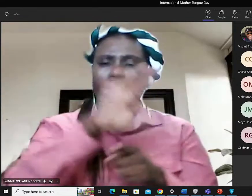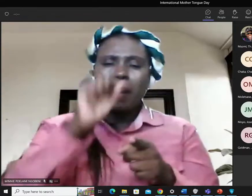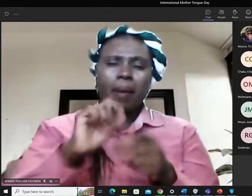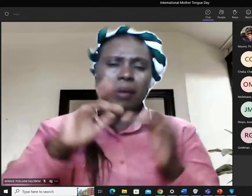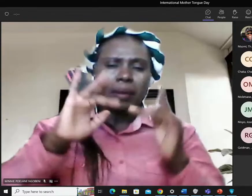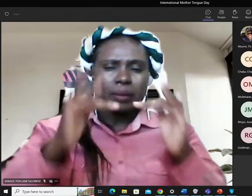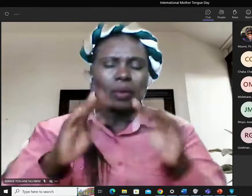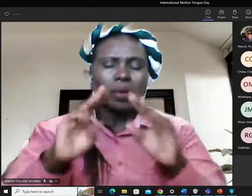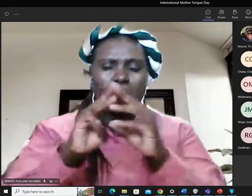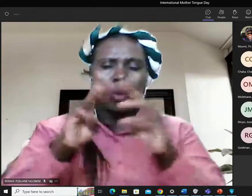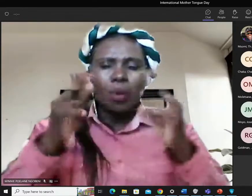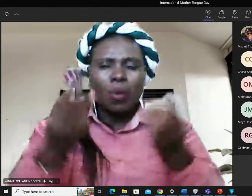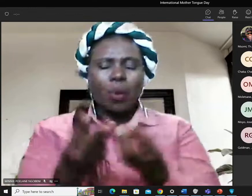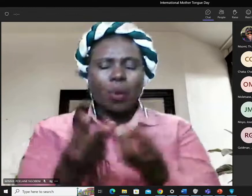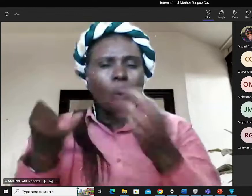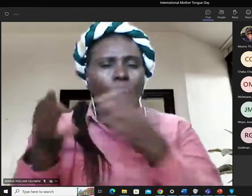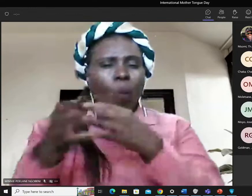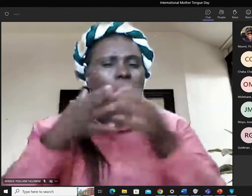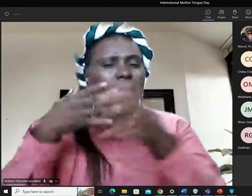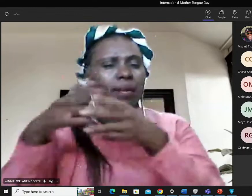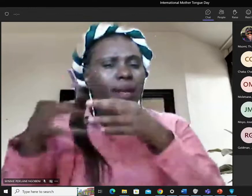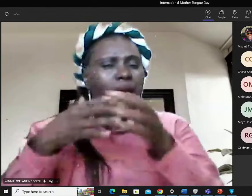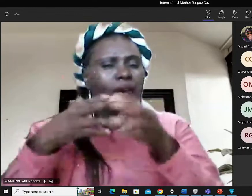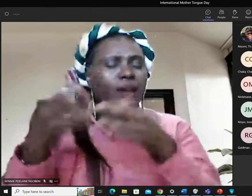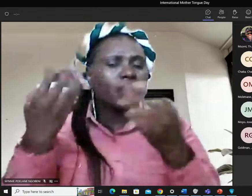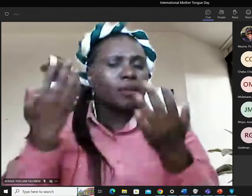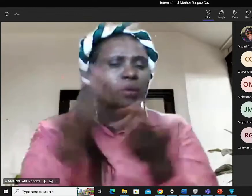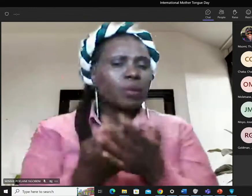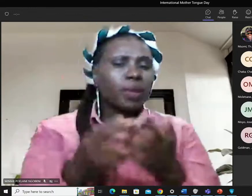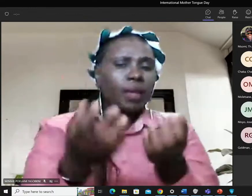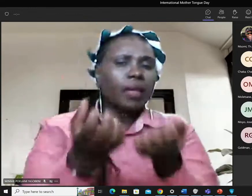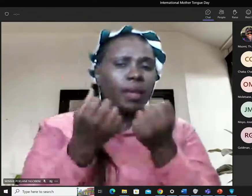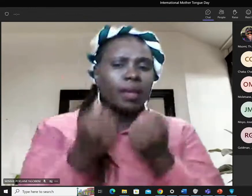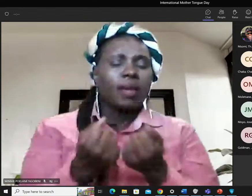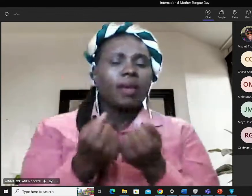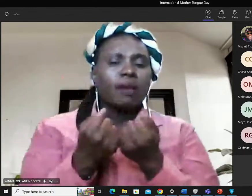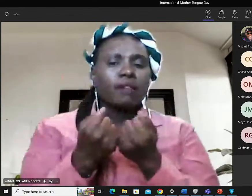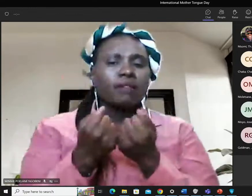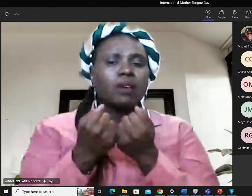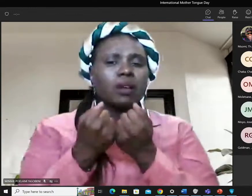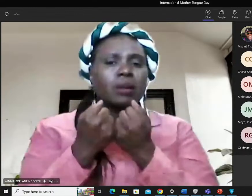newspapers, use whatever collection that you can get from the